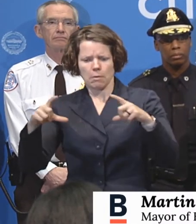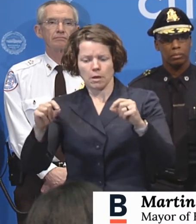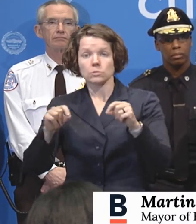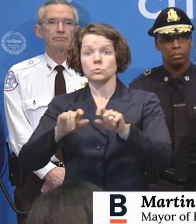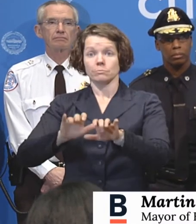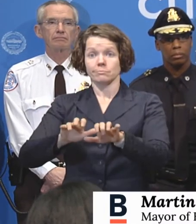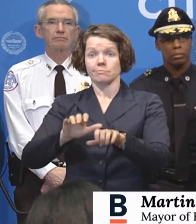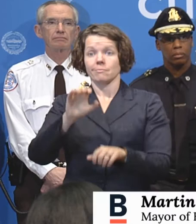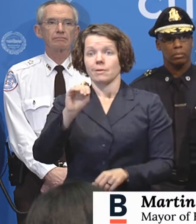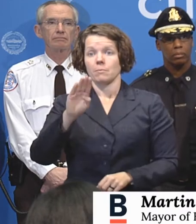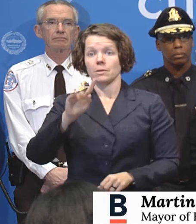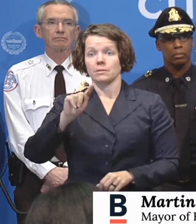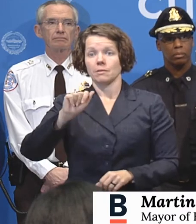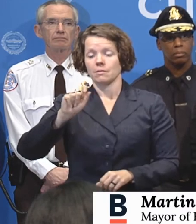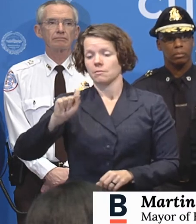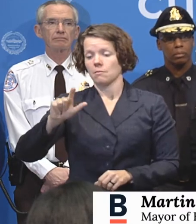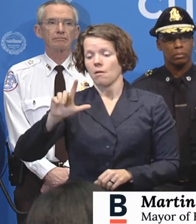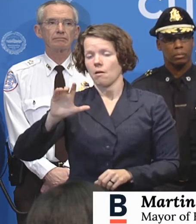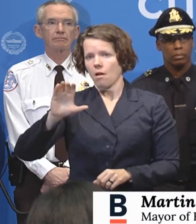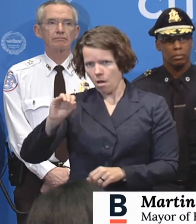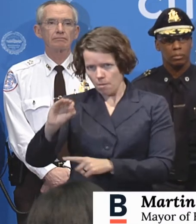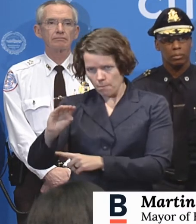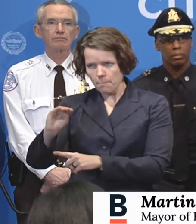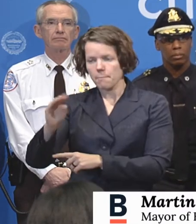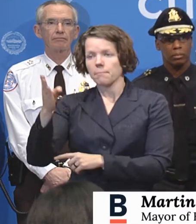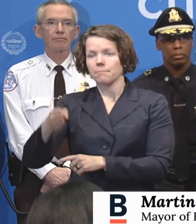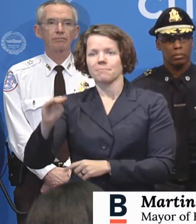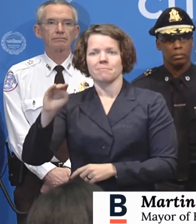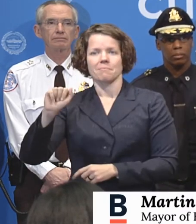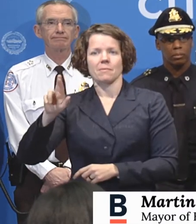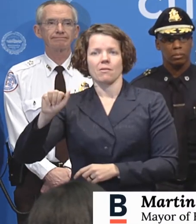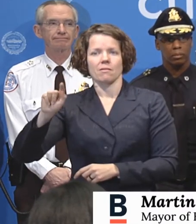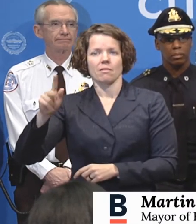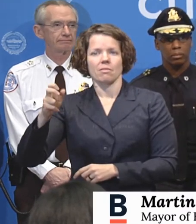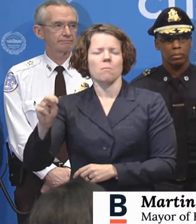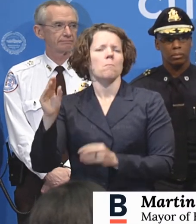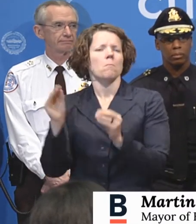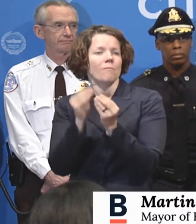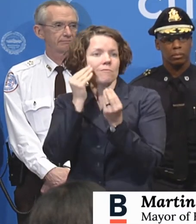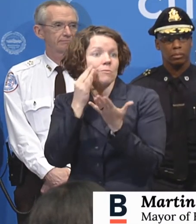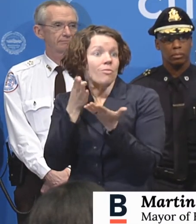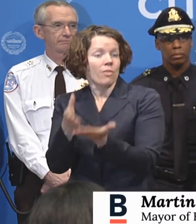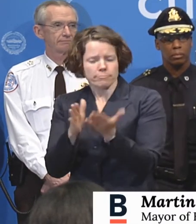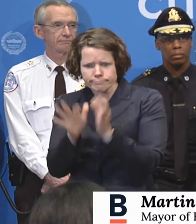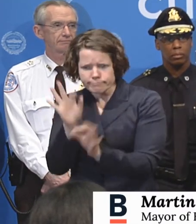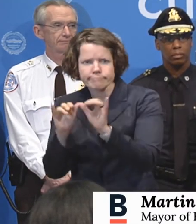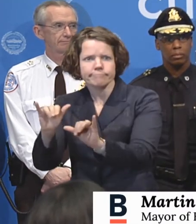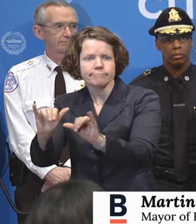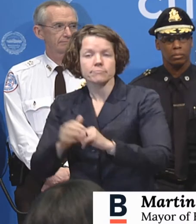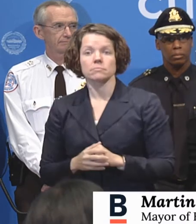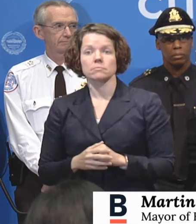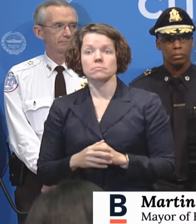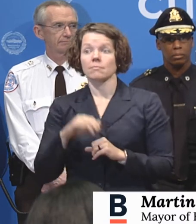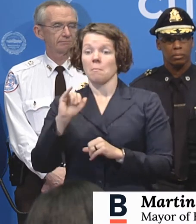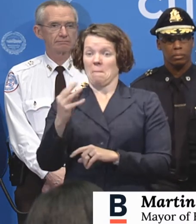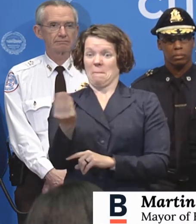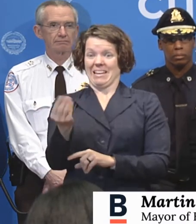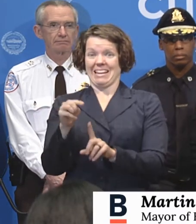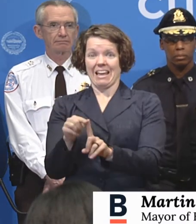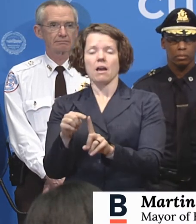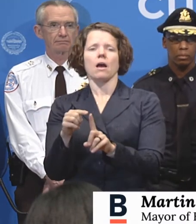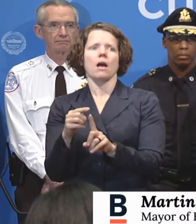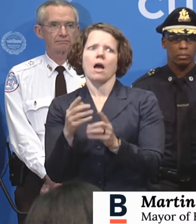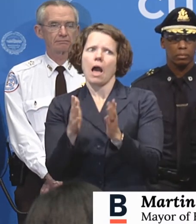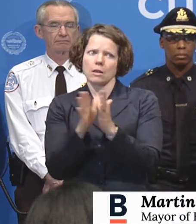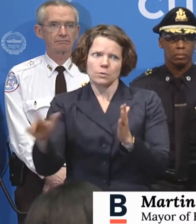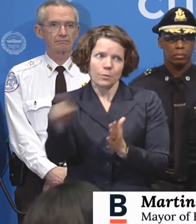mbta.com/marathon for more information. On race day, there are things that everyone can do to help. In the case of overcrowding, we will